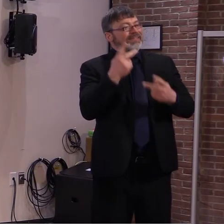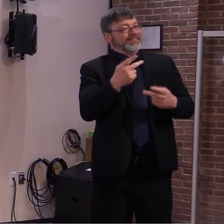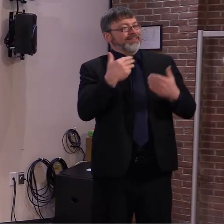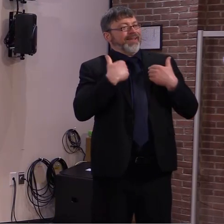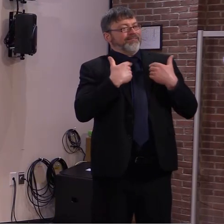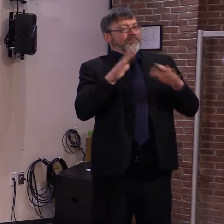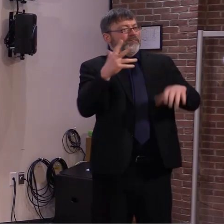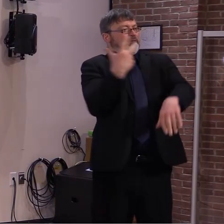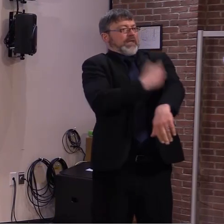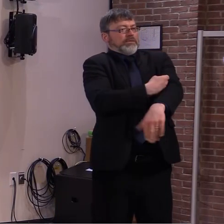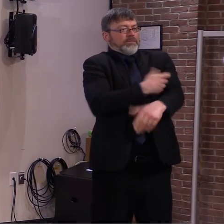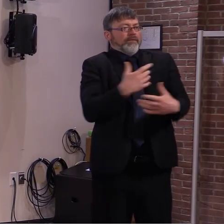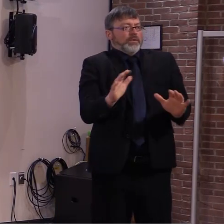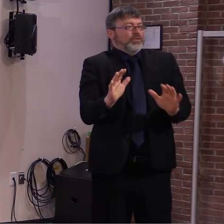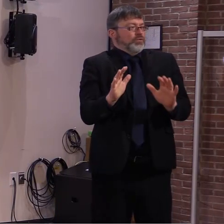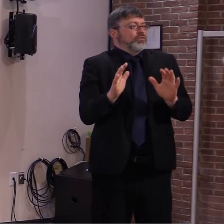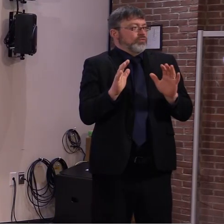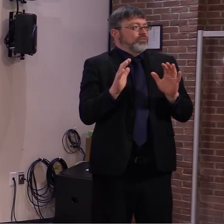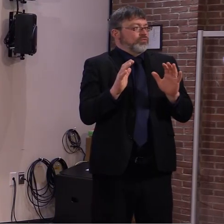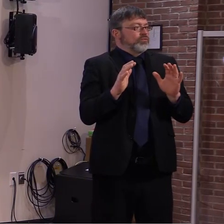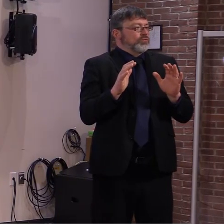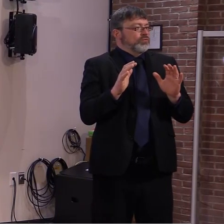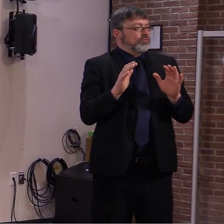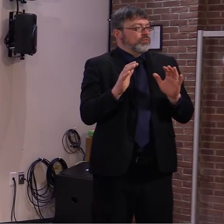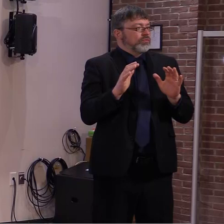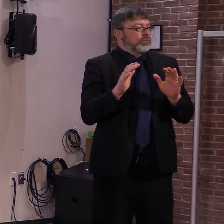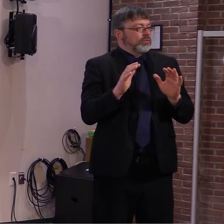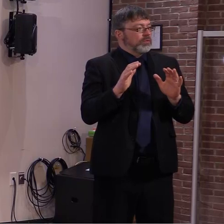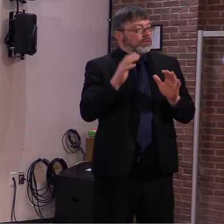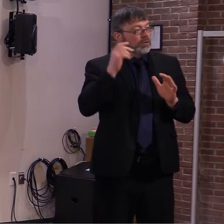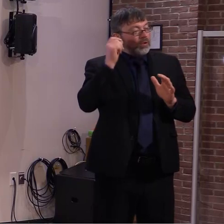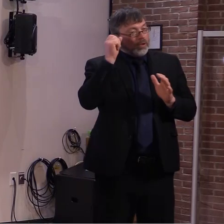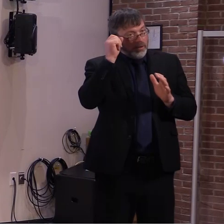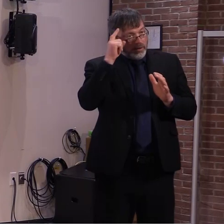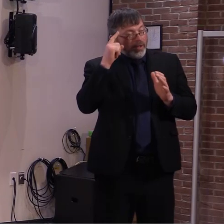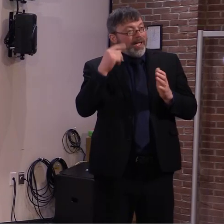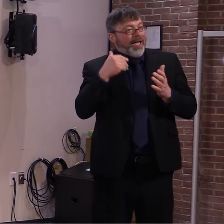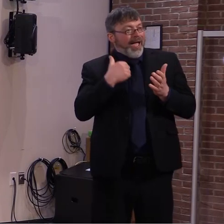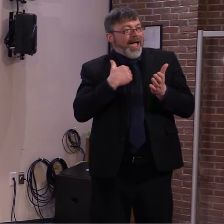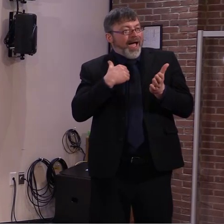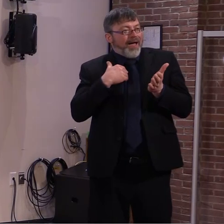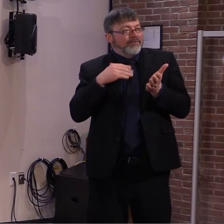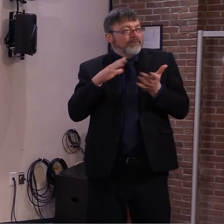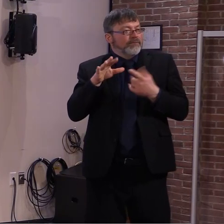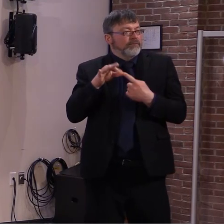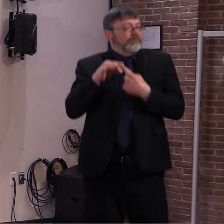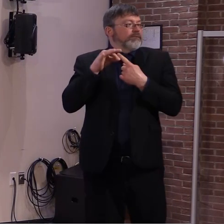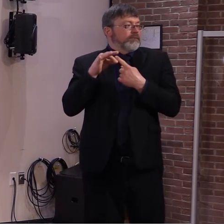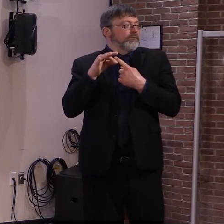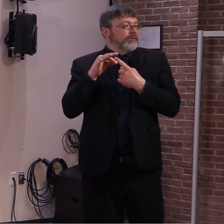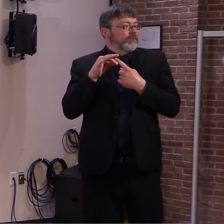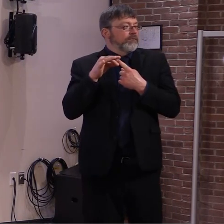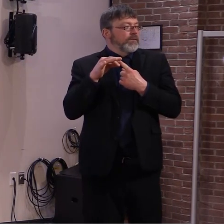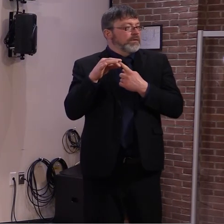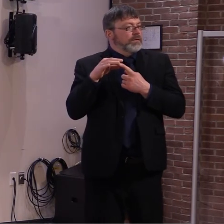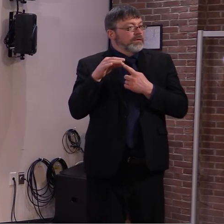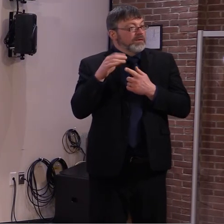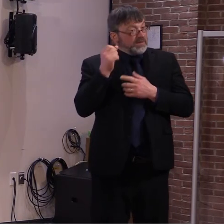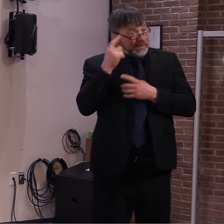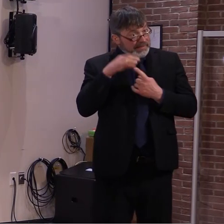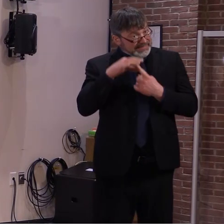while, but they're pretty strict in terms of your visitation. All we were trying to do was give the